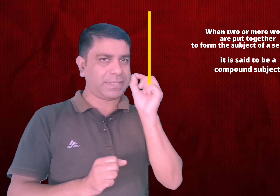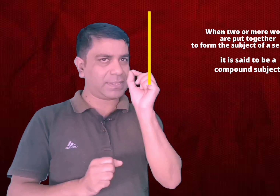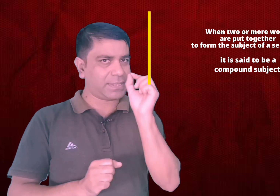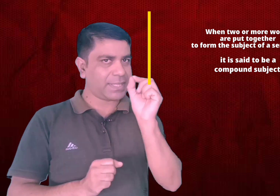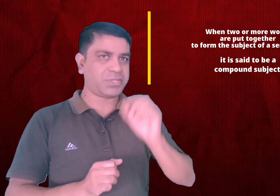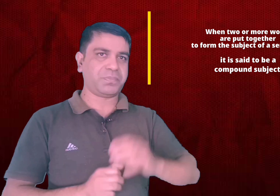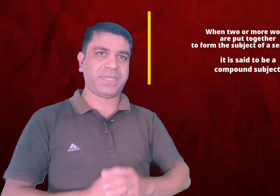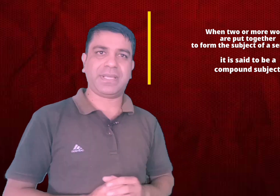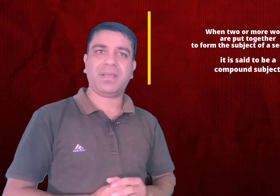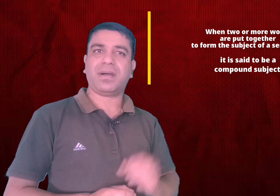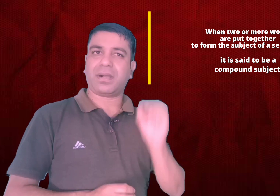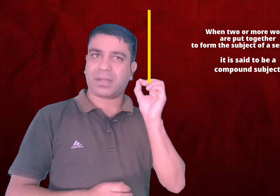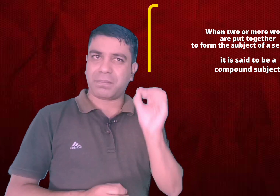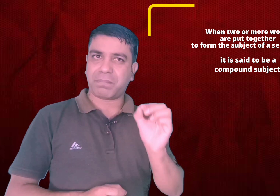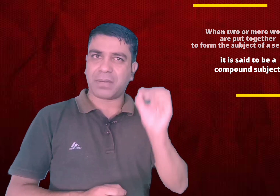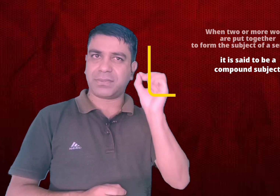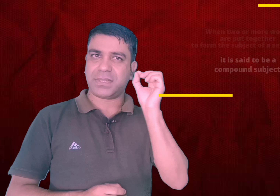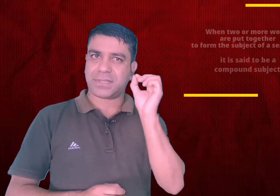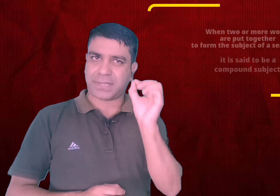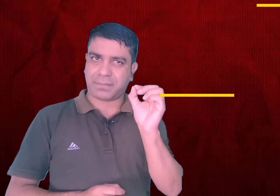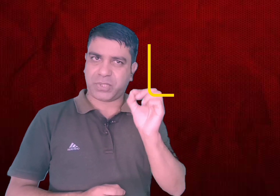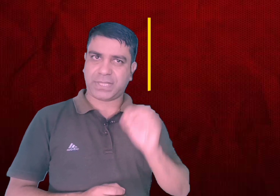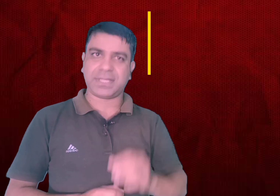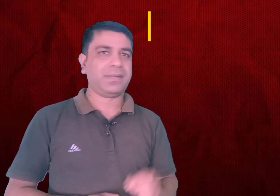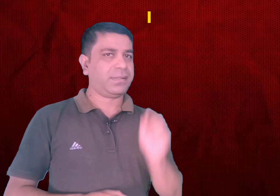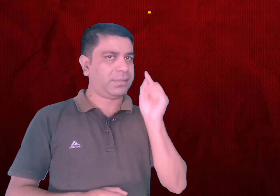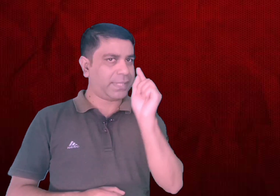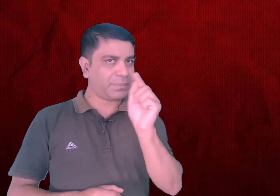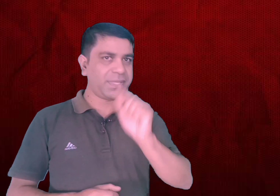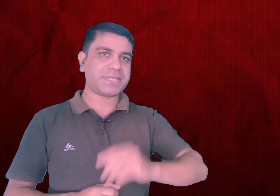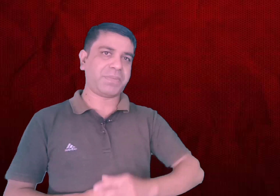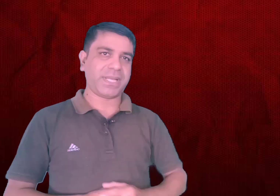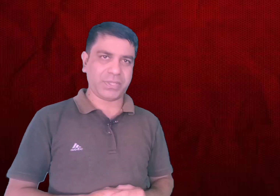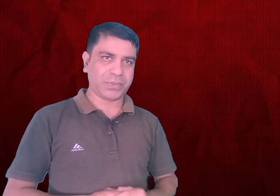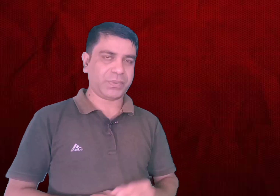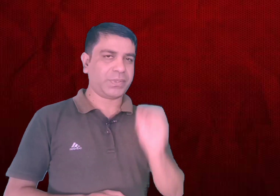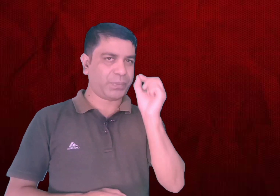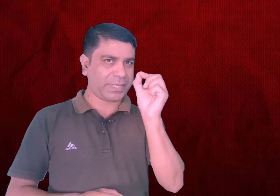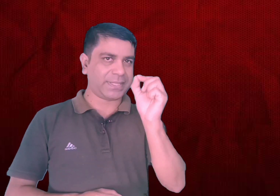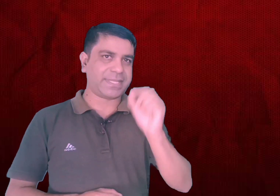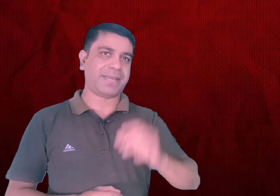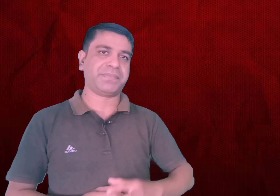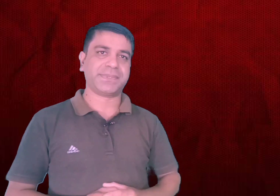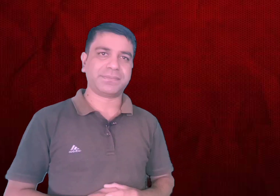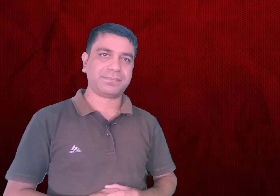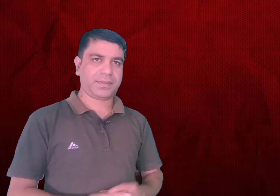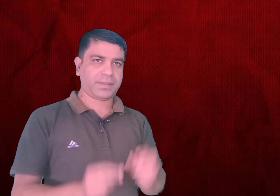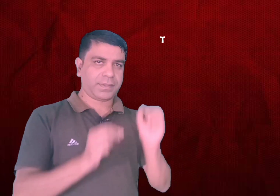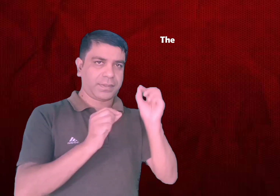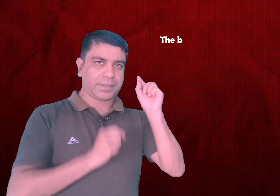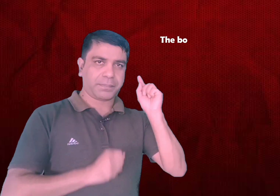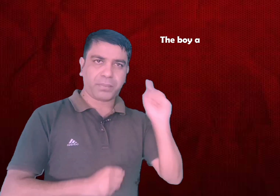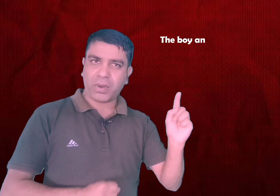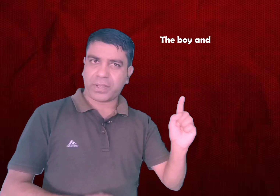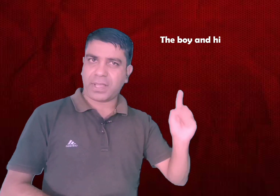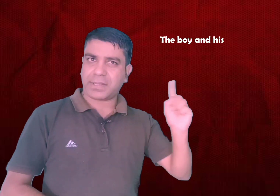is said to be a compound subject. Let me explain you with an example. The boy and